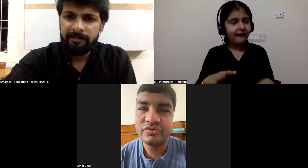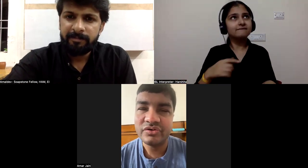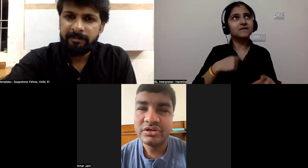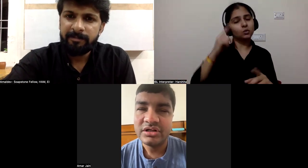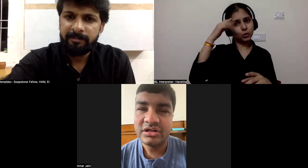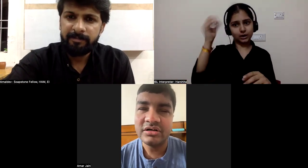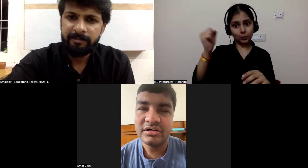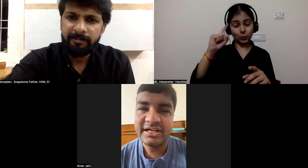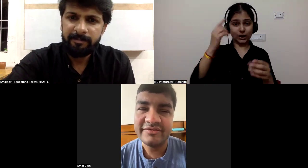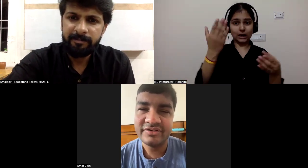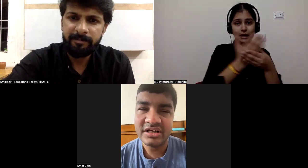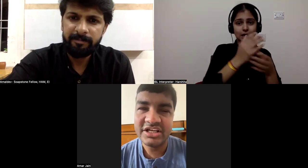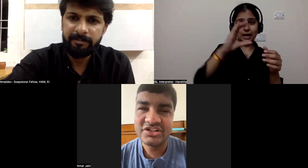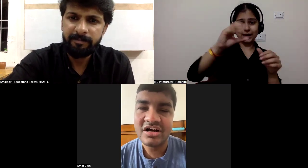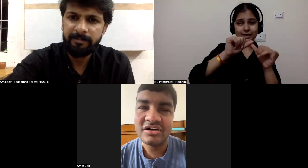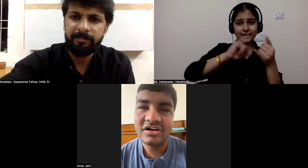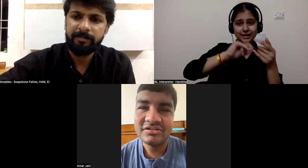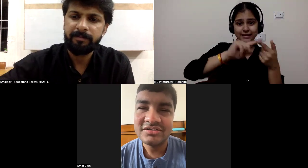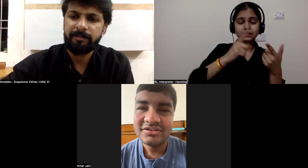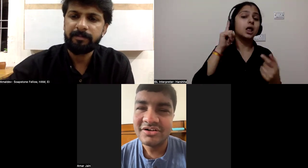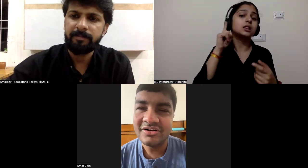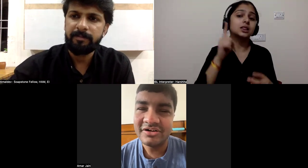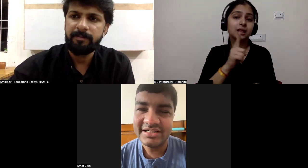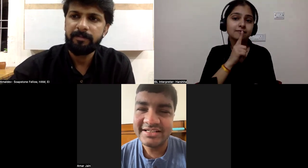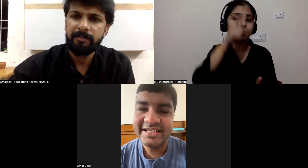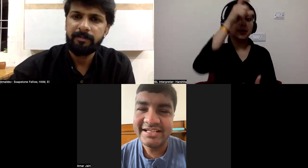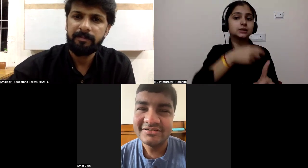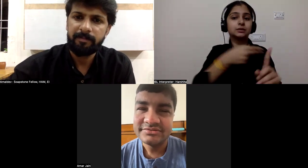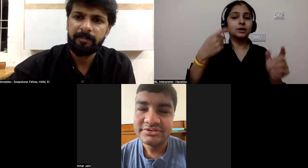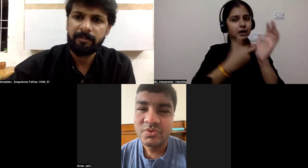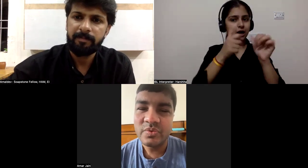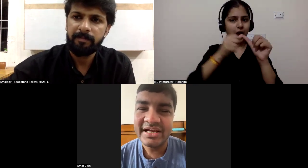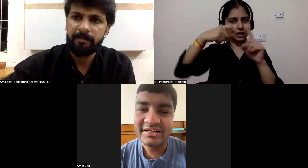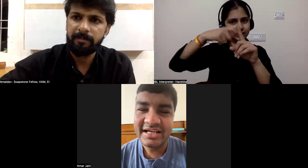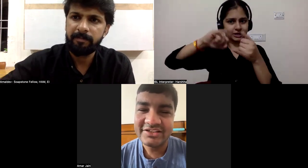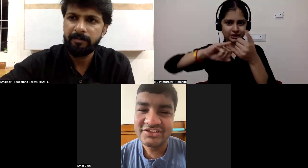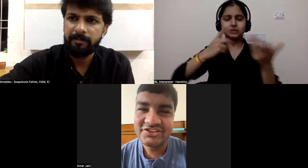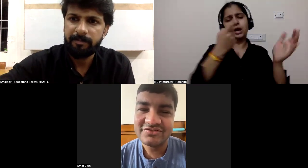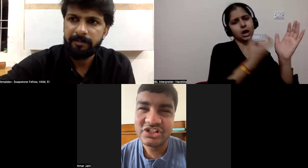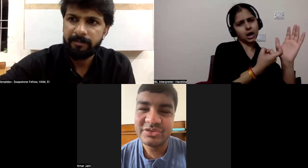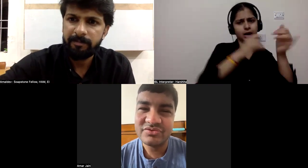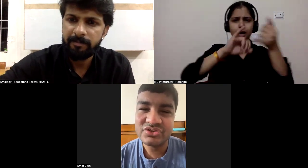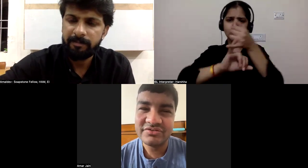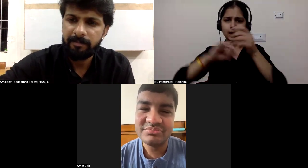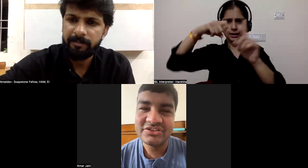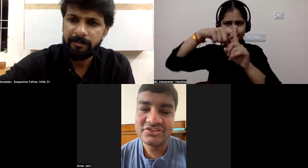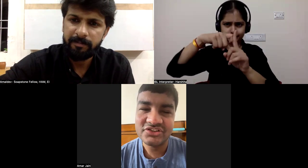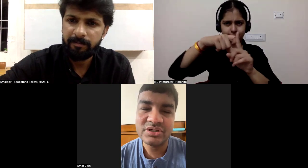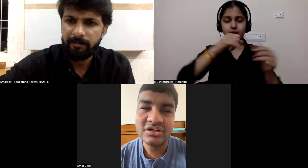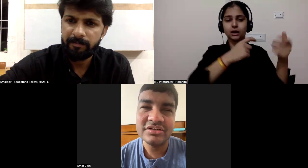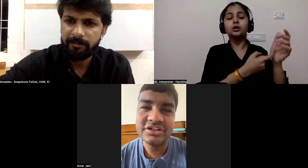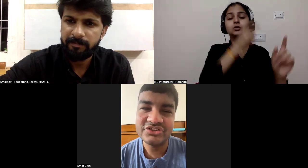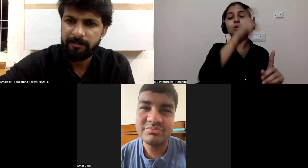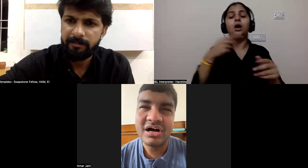of deaf Rakesh Kalra in Delhi, where an extensive judgment was given by